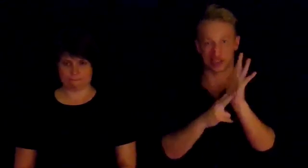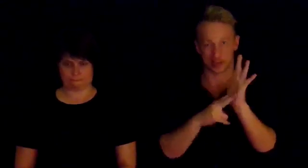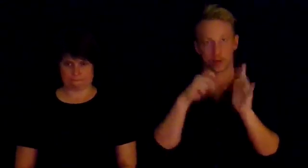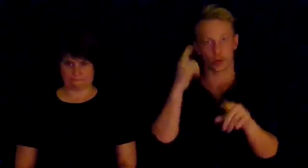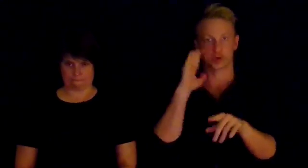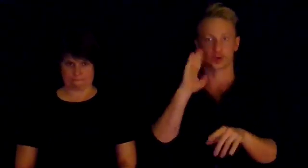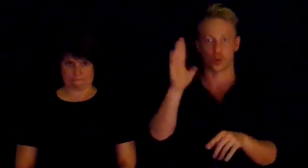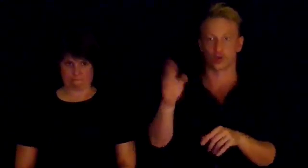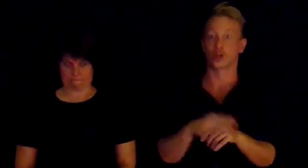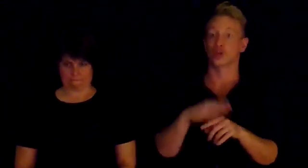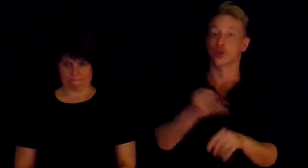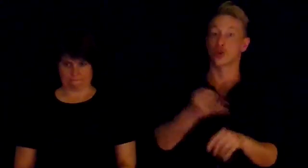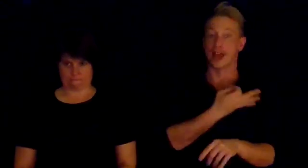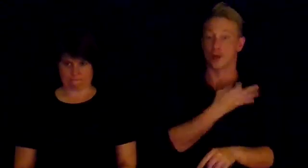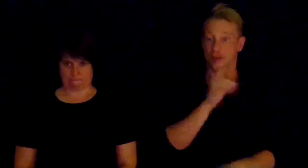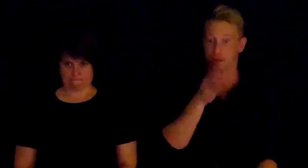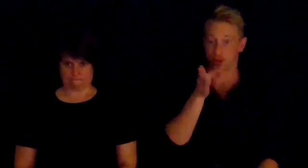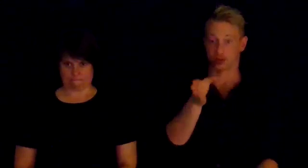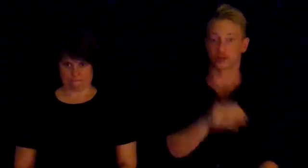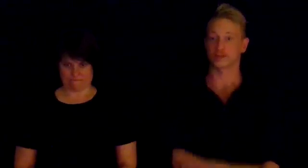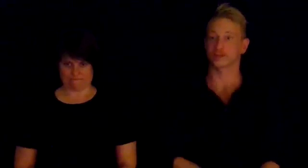so Paula.